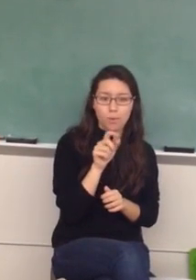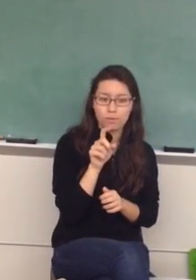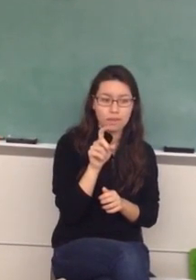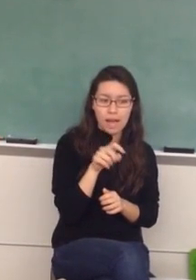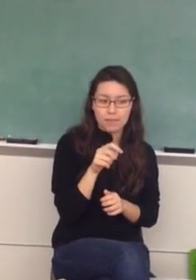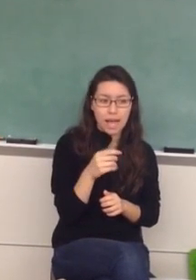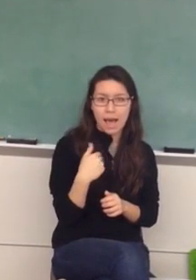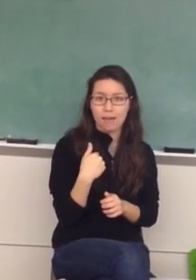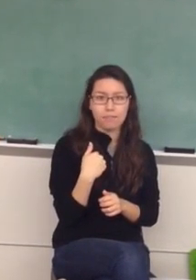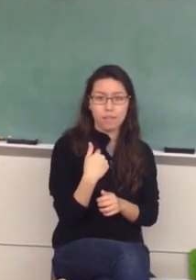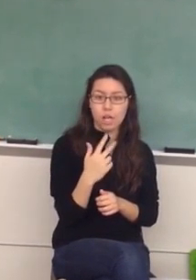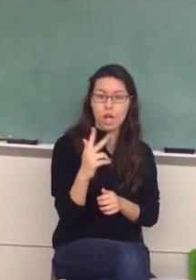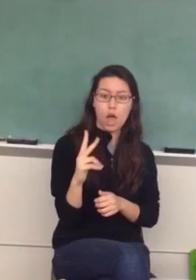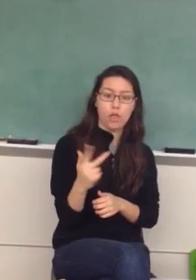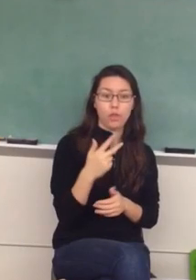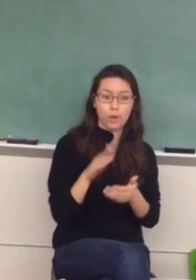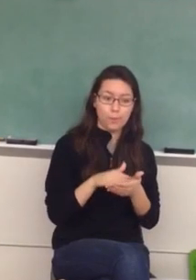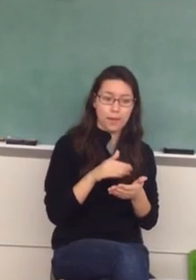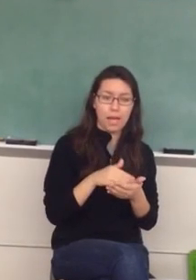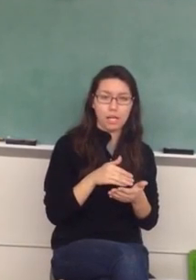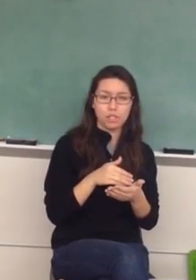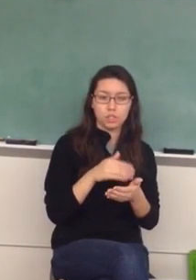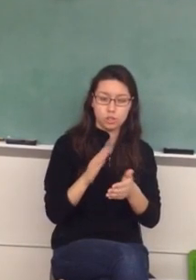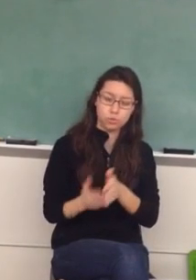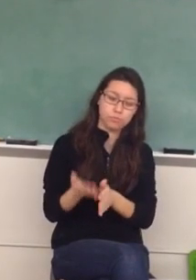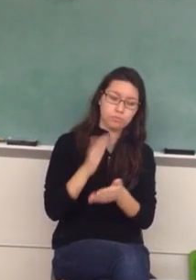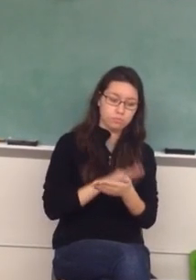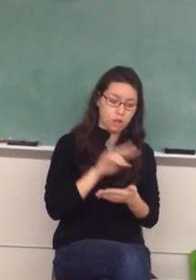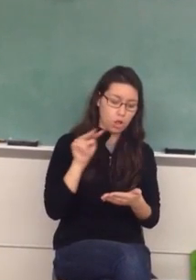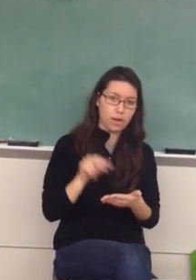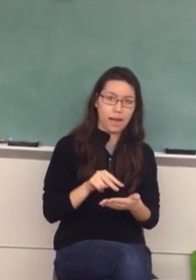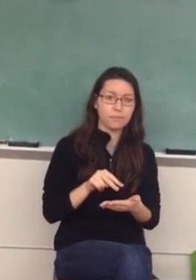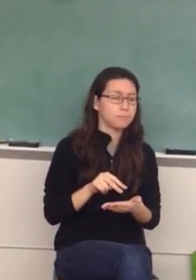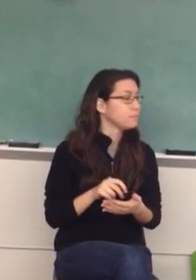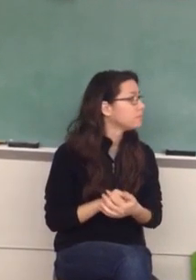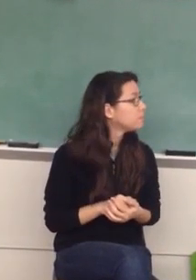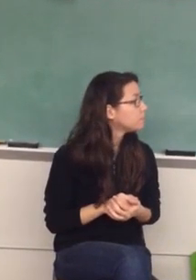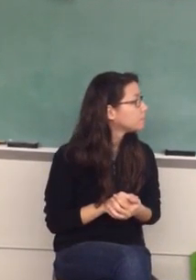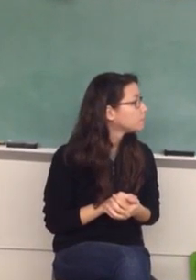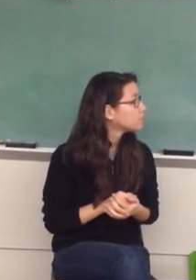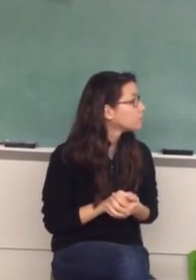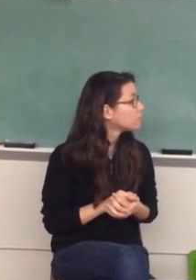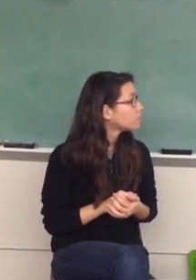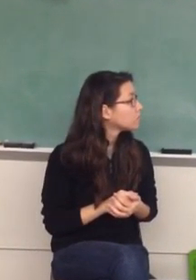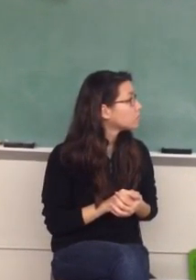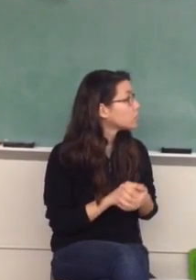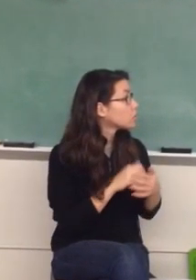that we open up. Okay, so we've got the alkaline metals, alkaline earth metals, transition metals.